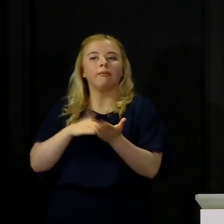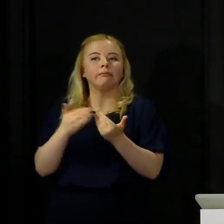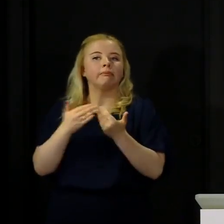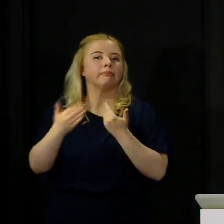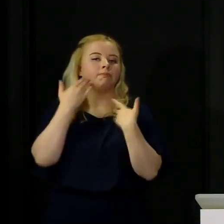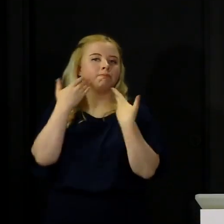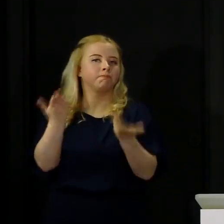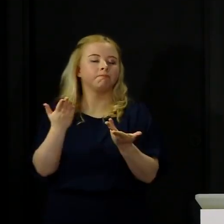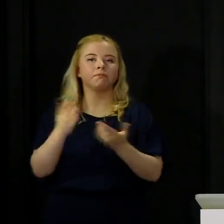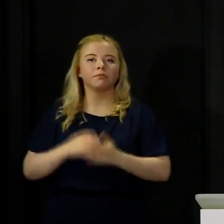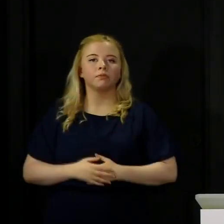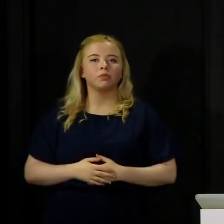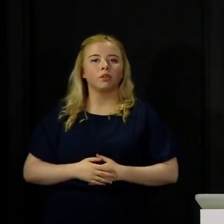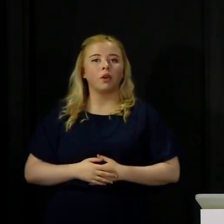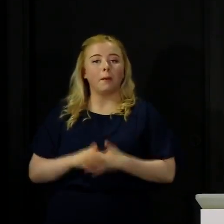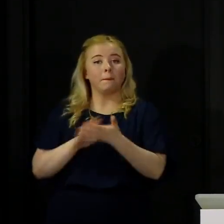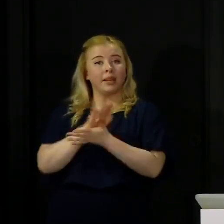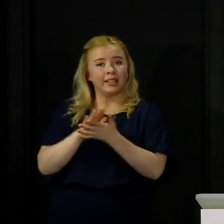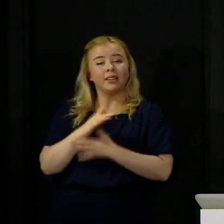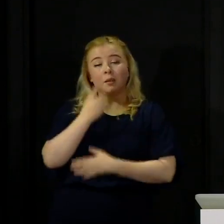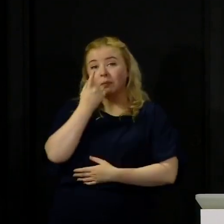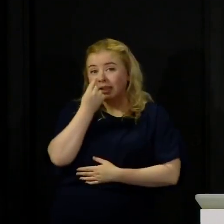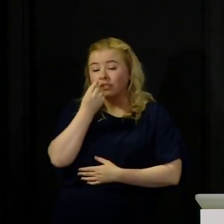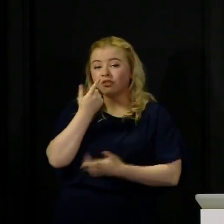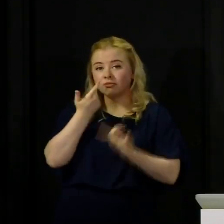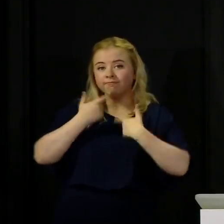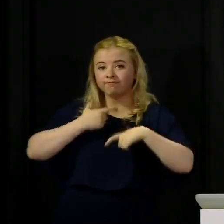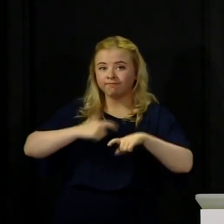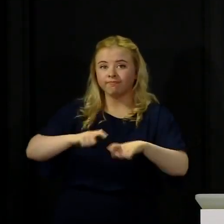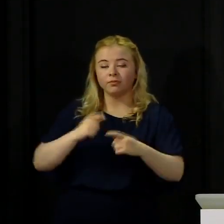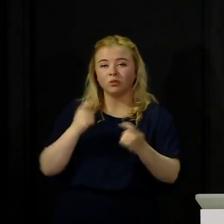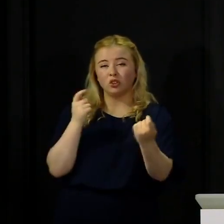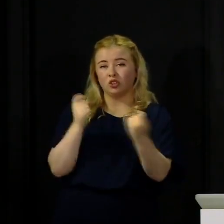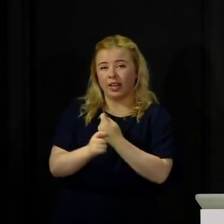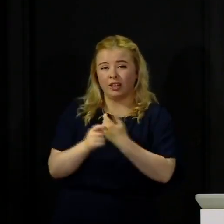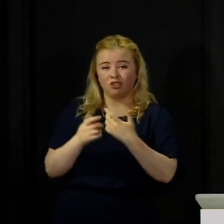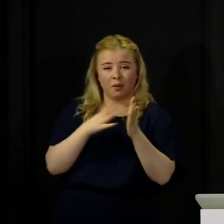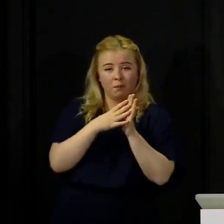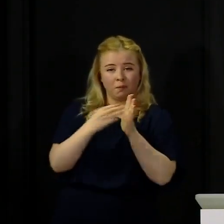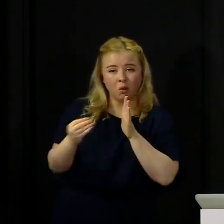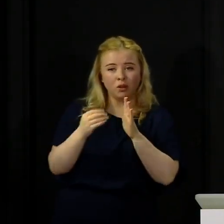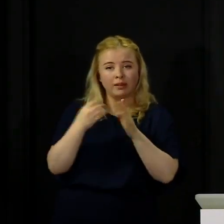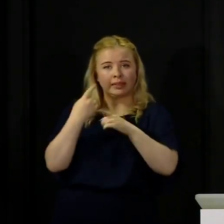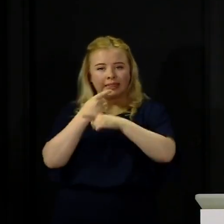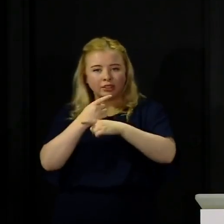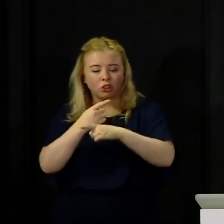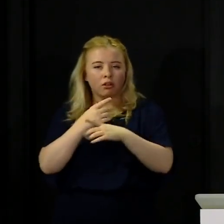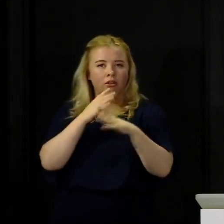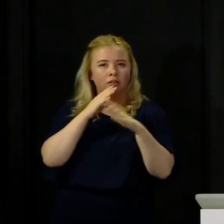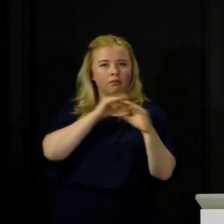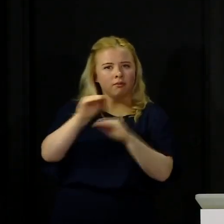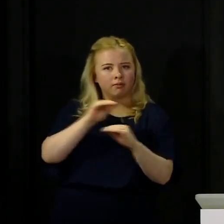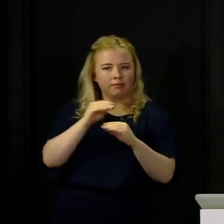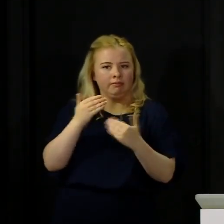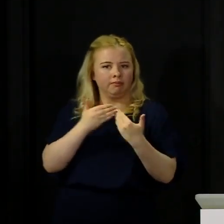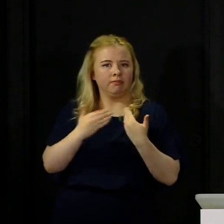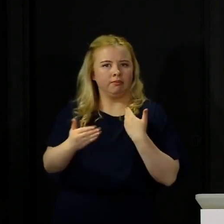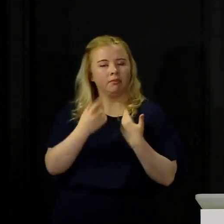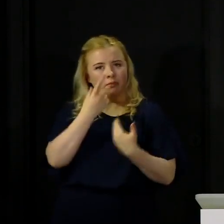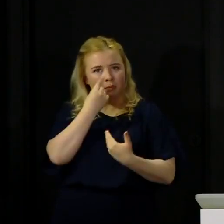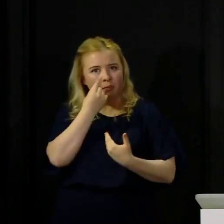out some continued change to the model of education that young people will be following at this